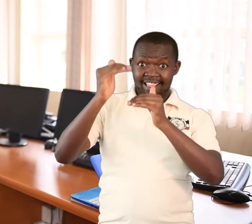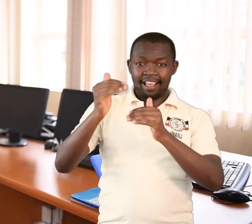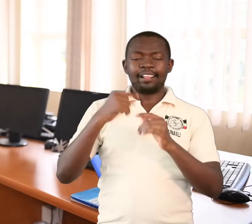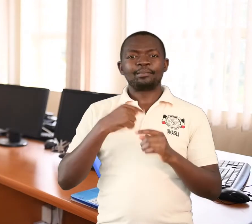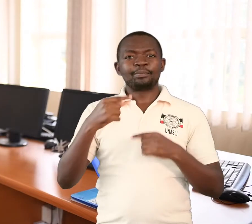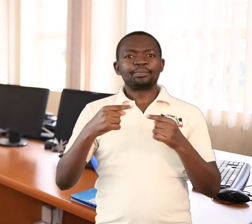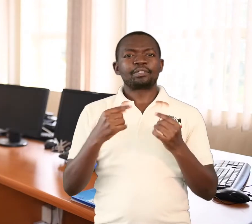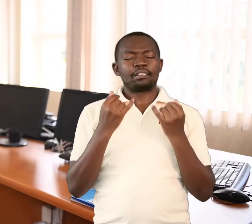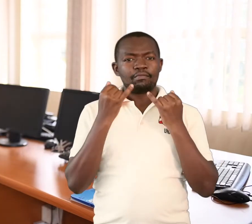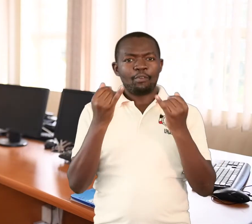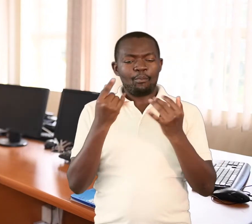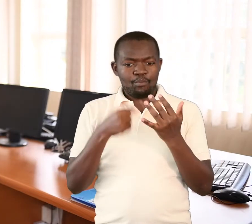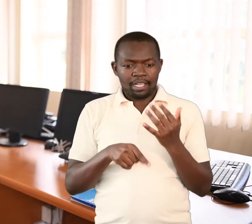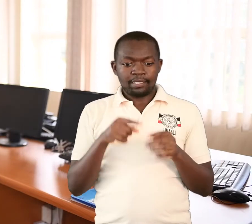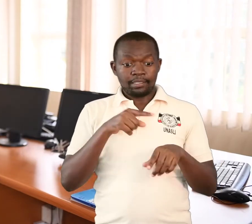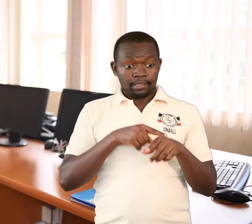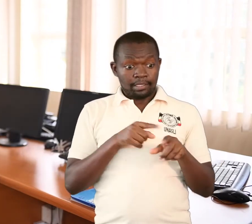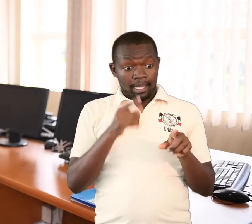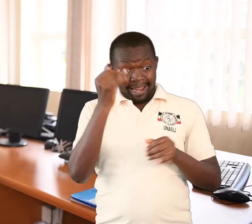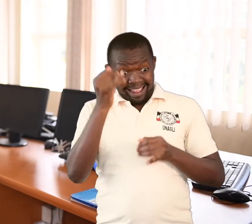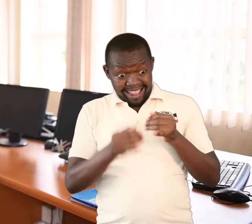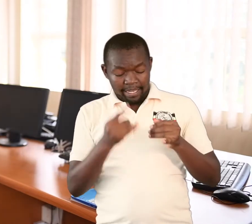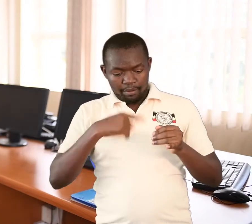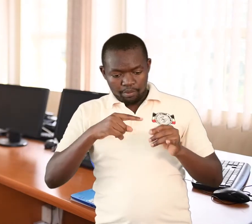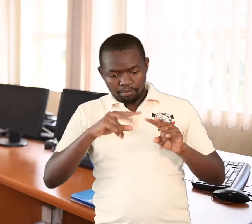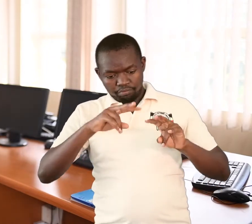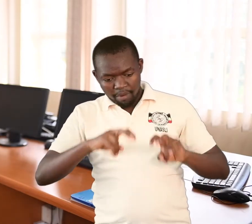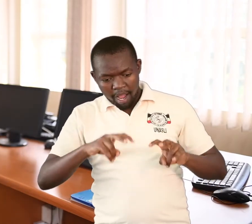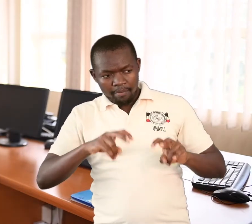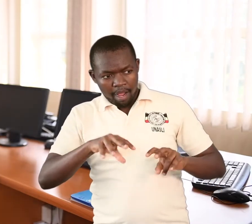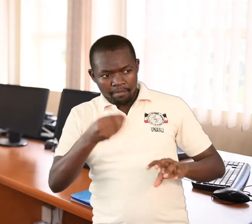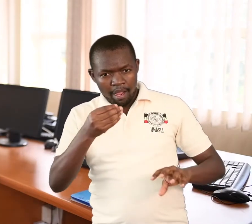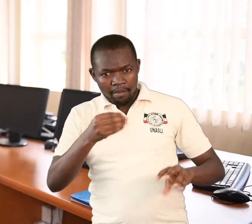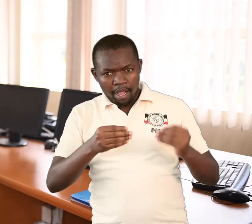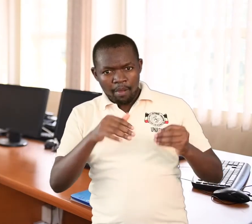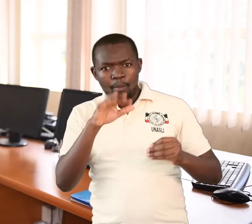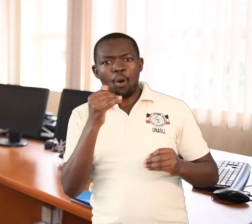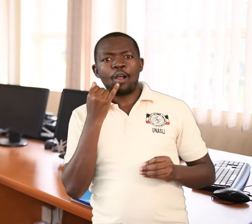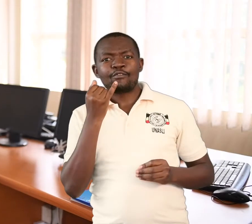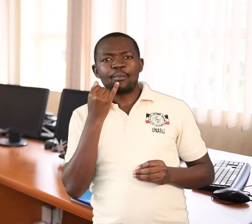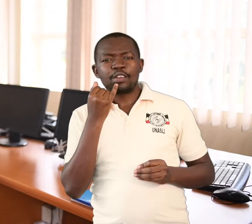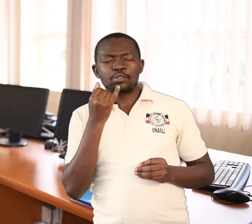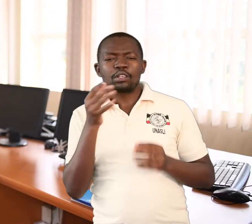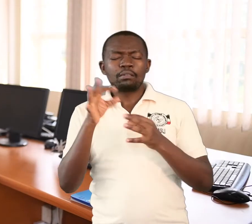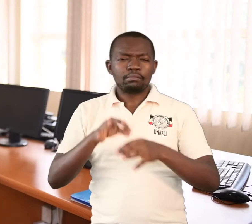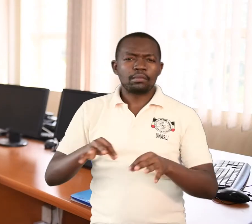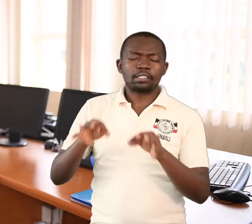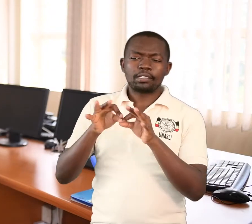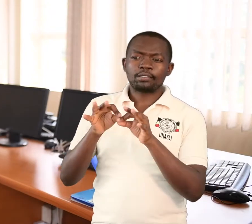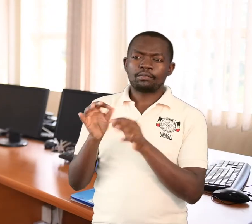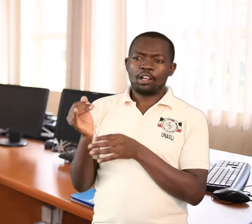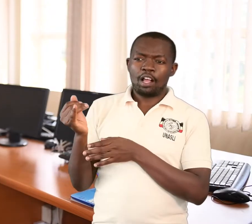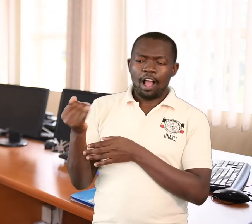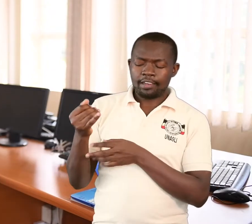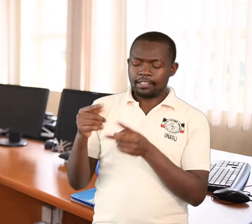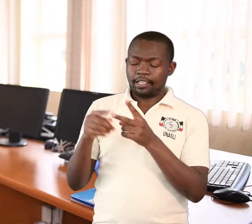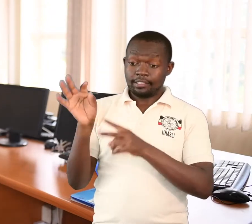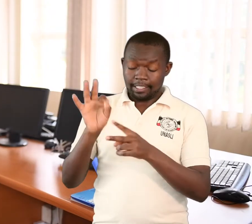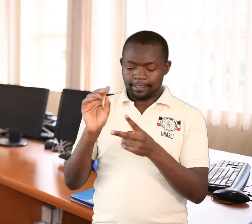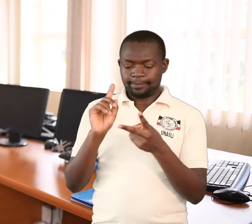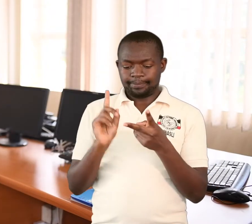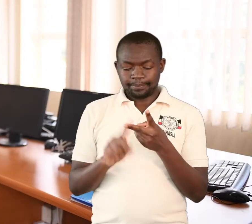session, you shall look for more information on the importance of art and design. We shall look